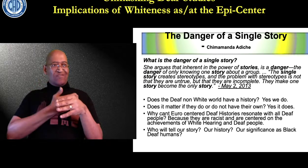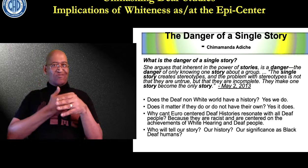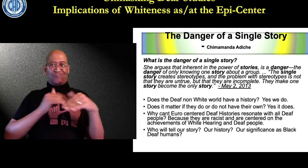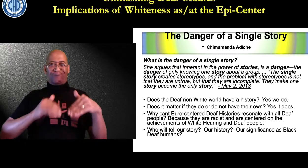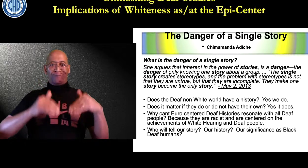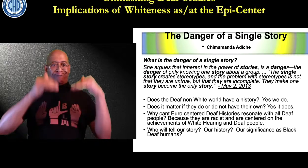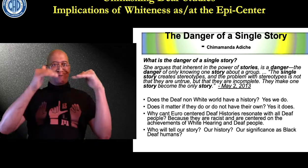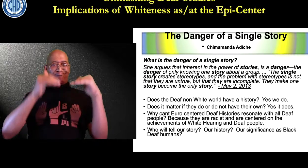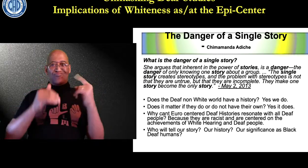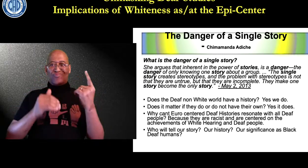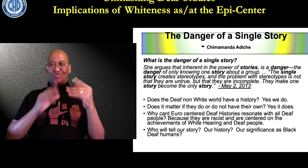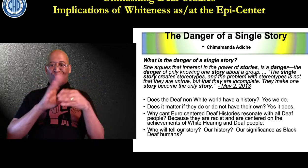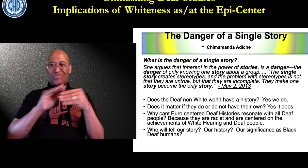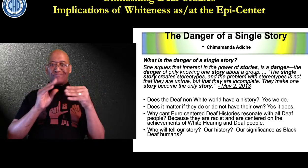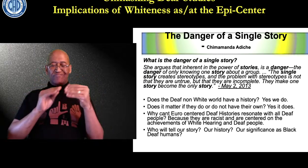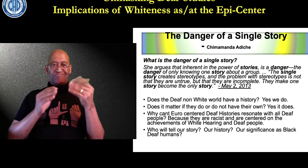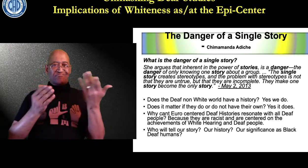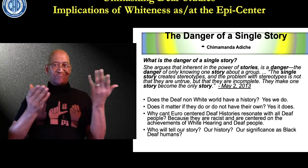perceived?